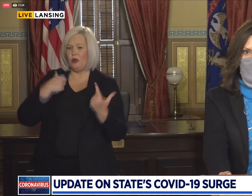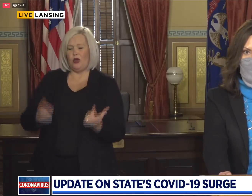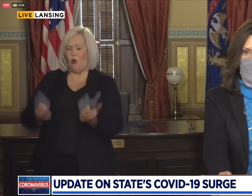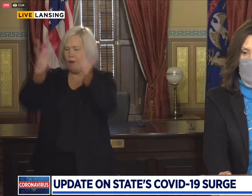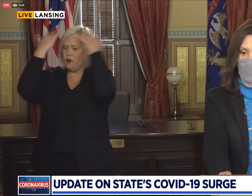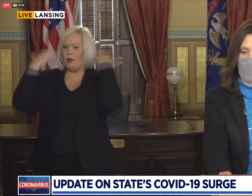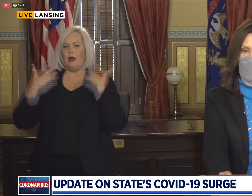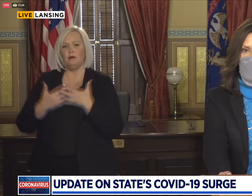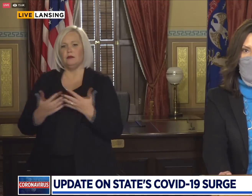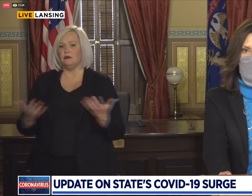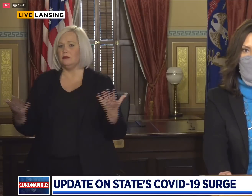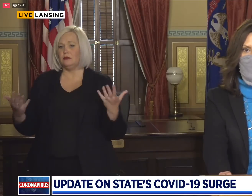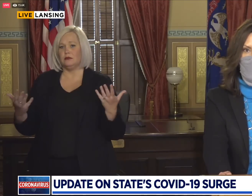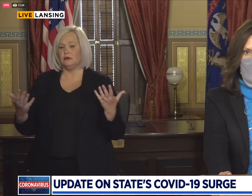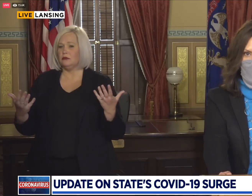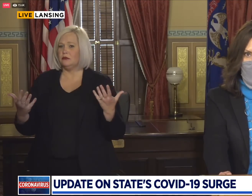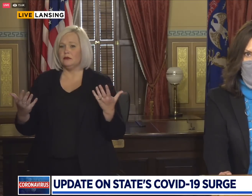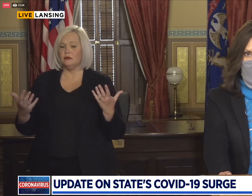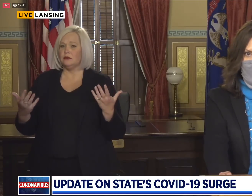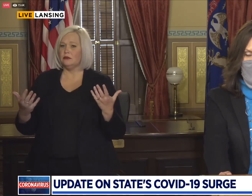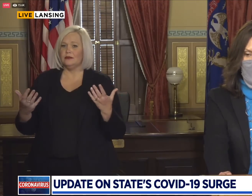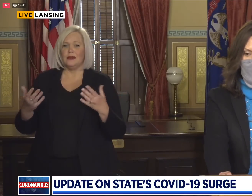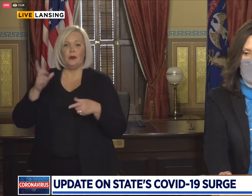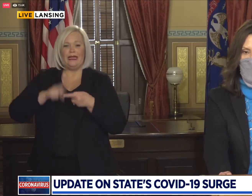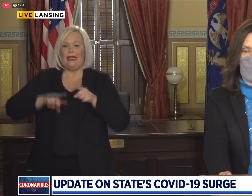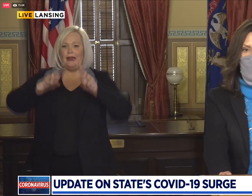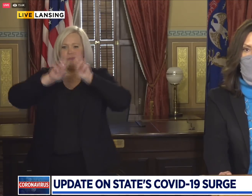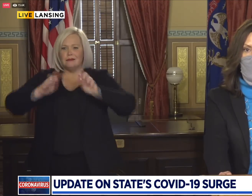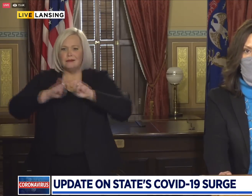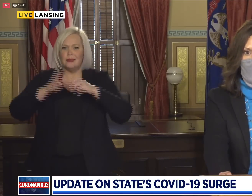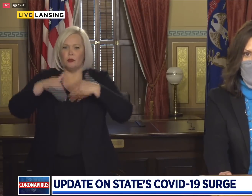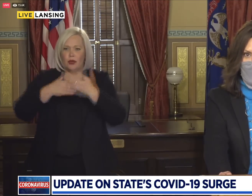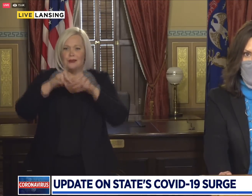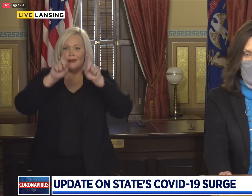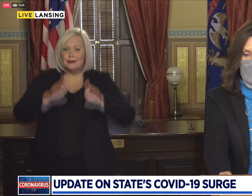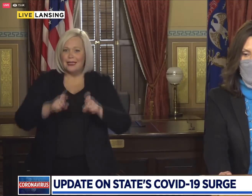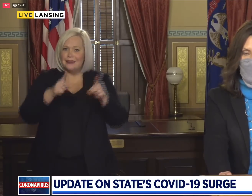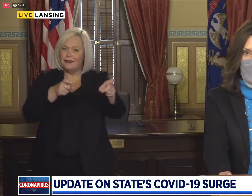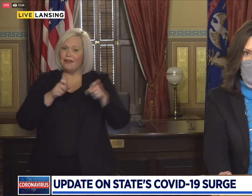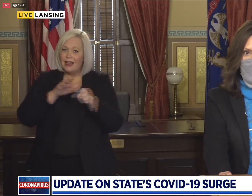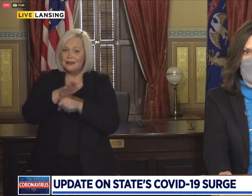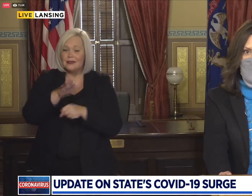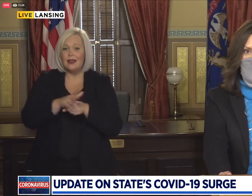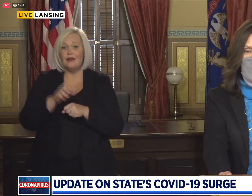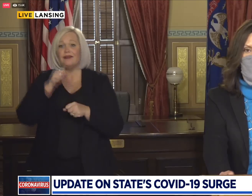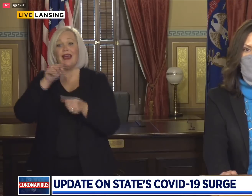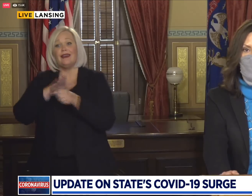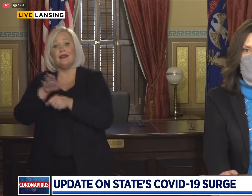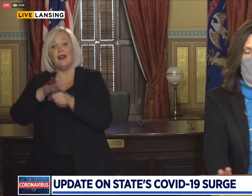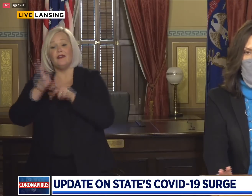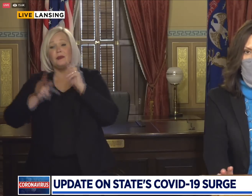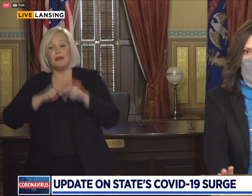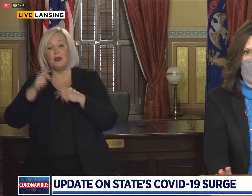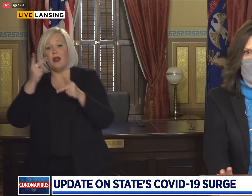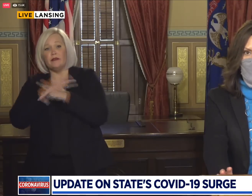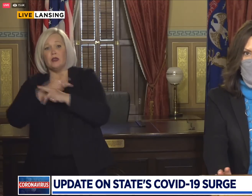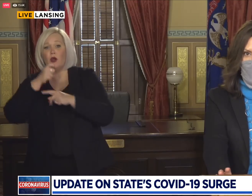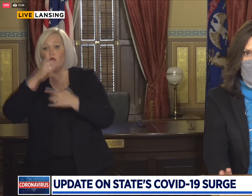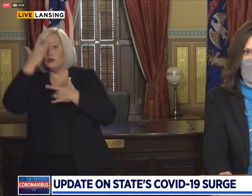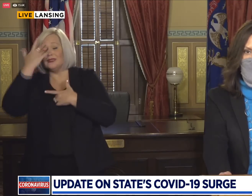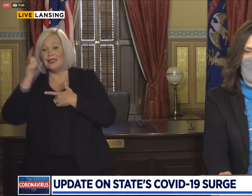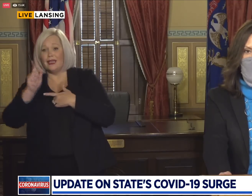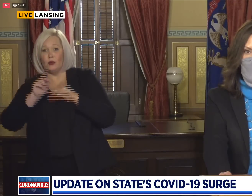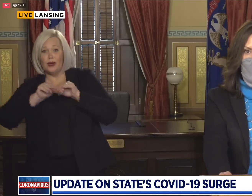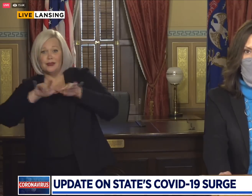overwhelmed. We cannot turn tests around fast enough. We don't have enough contact tracers because there's just so much